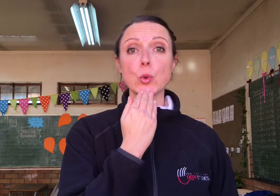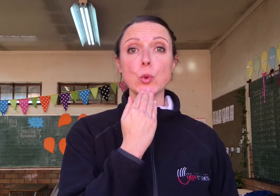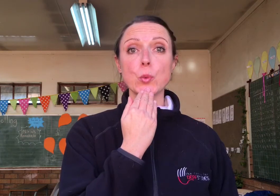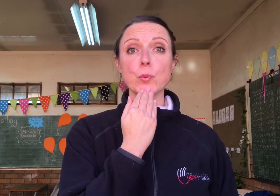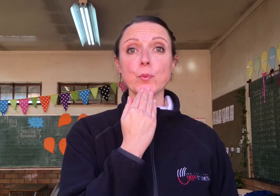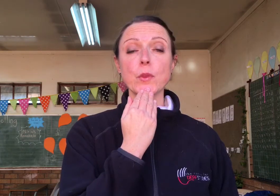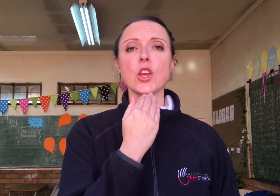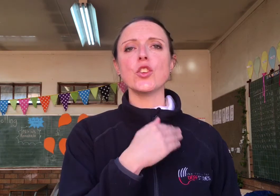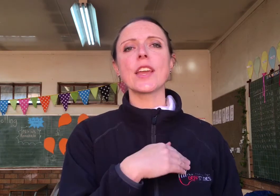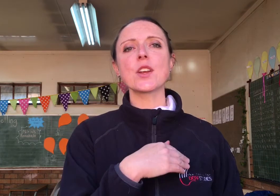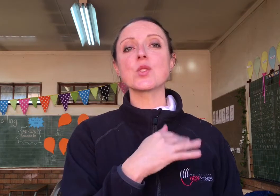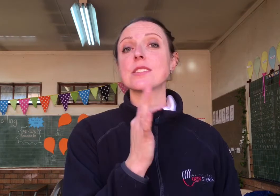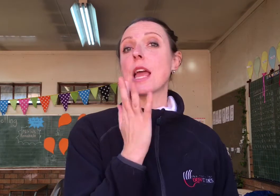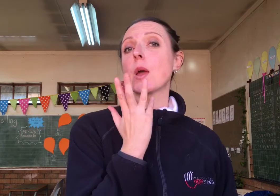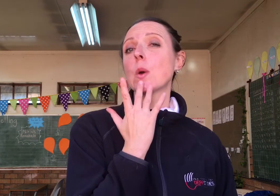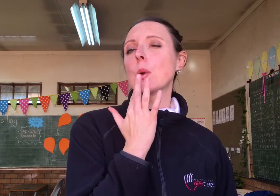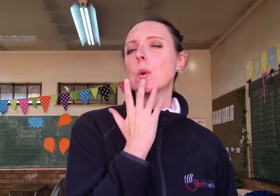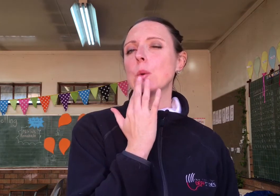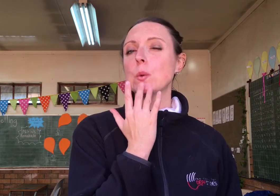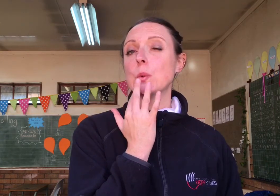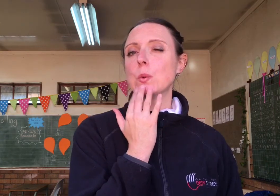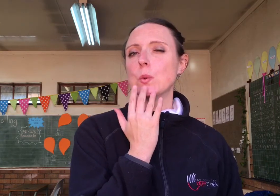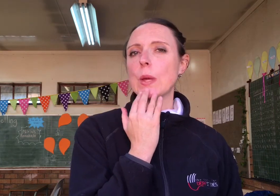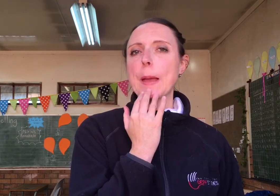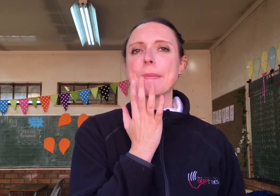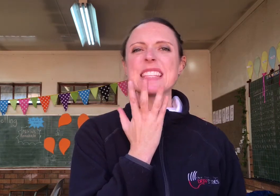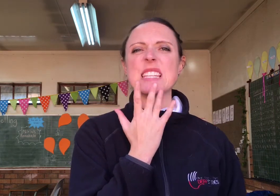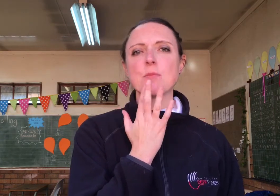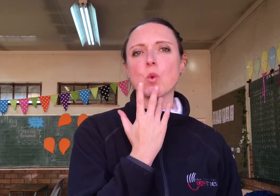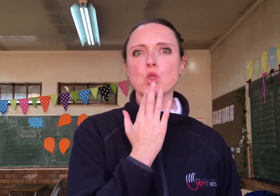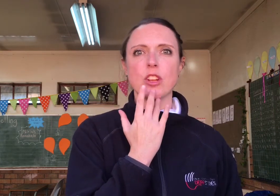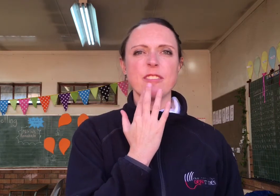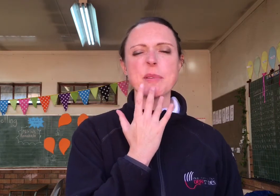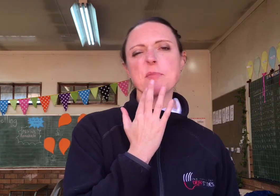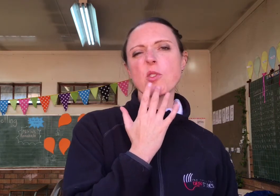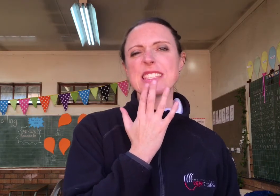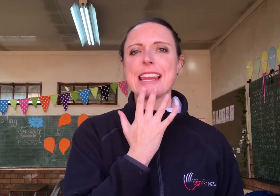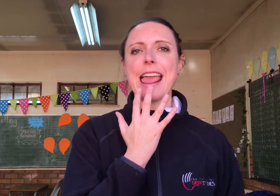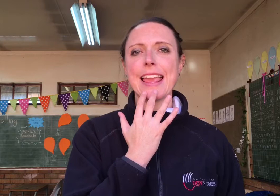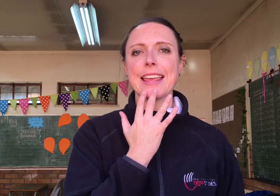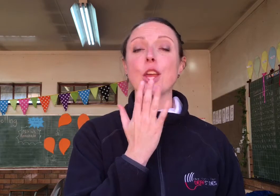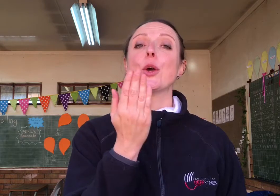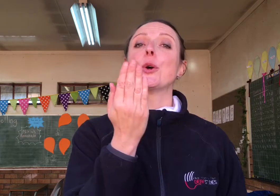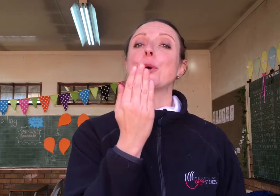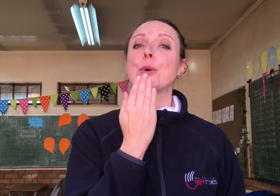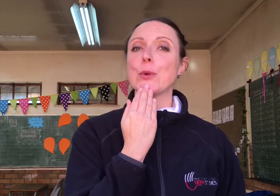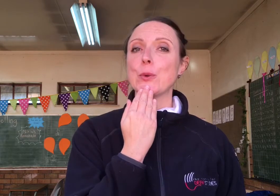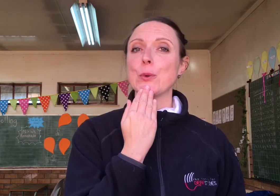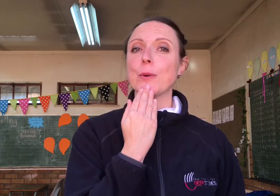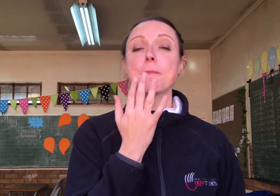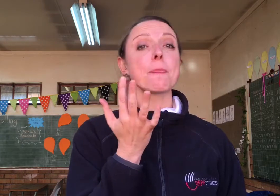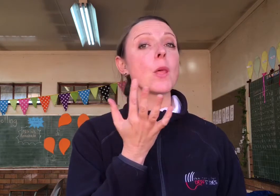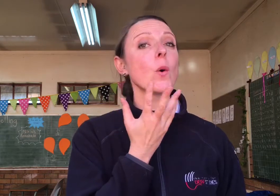Who. You can also say who, but this is more sort of a bit more slang. Who or